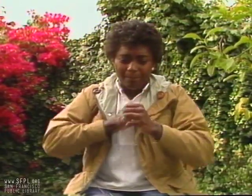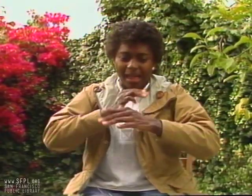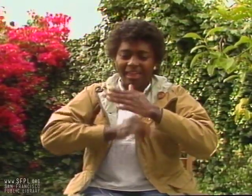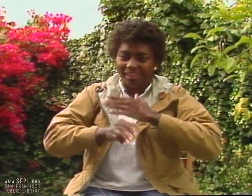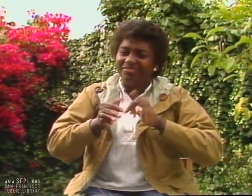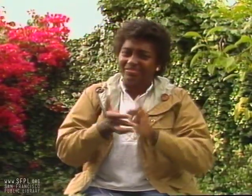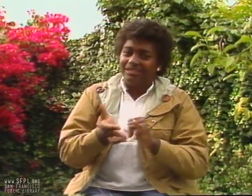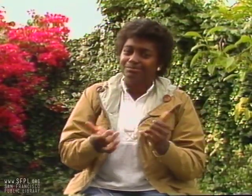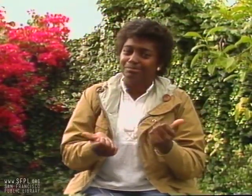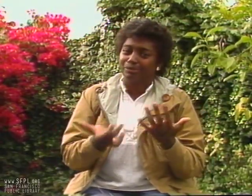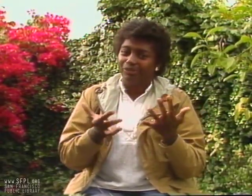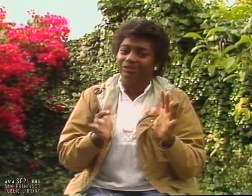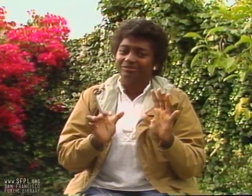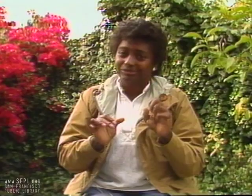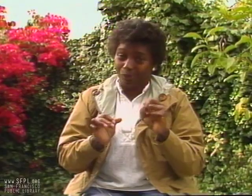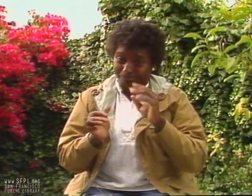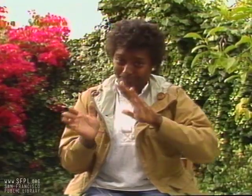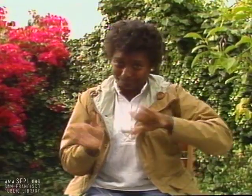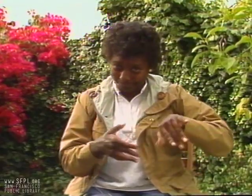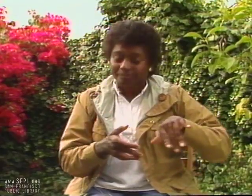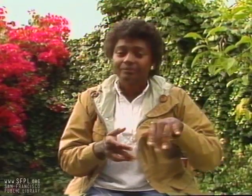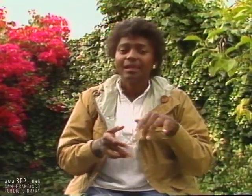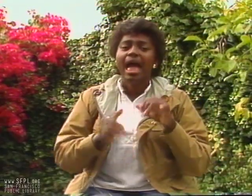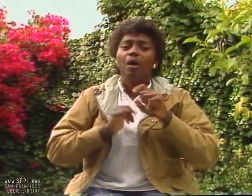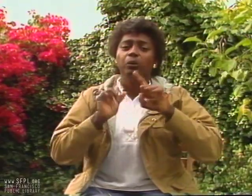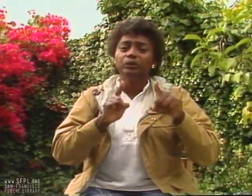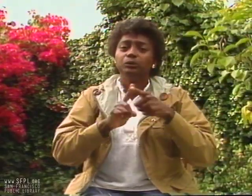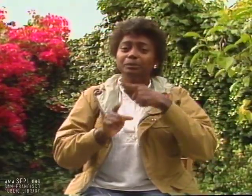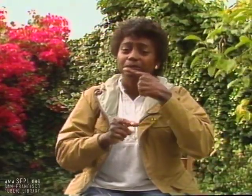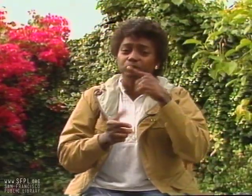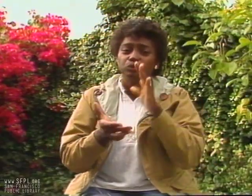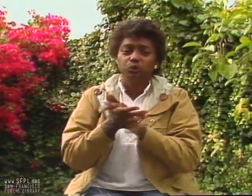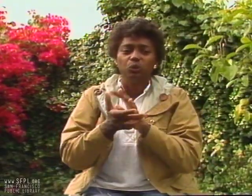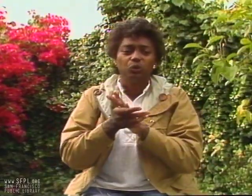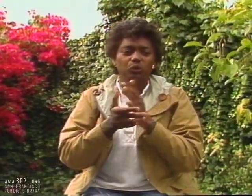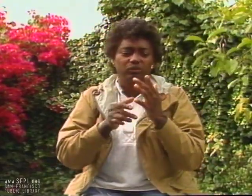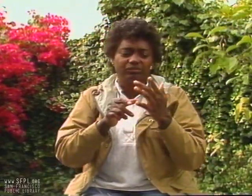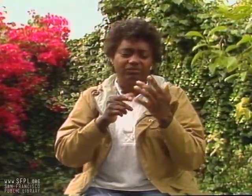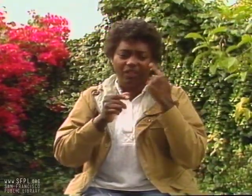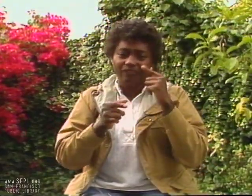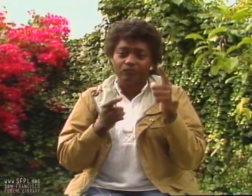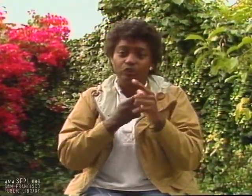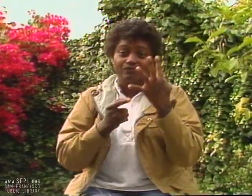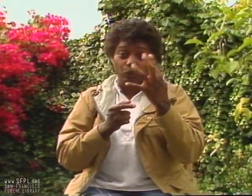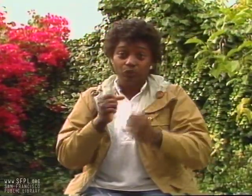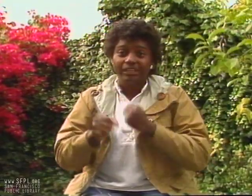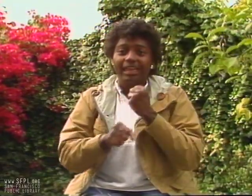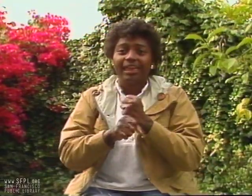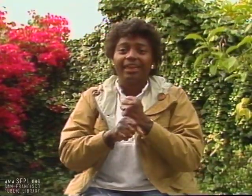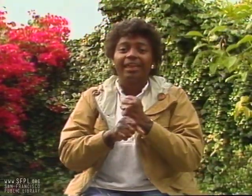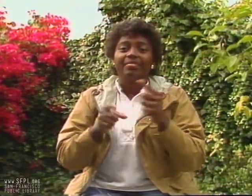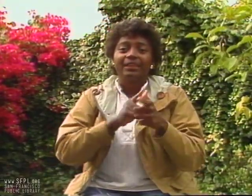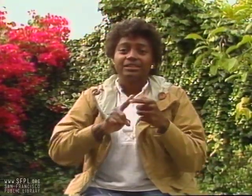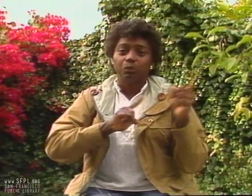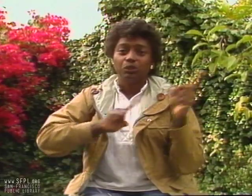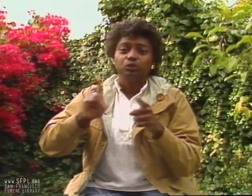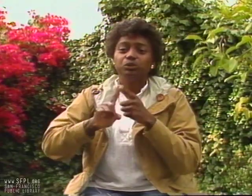my hands, they're obviously from the fire too. Anyway, I went to a public school until I was 10. Then